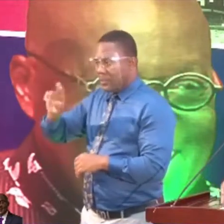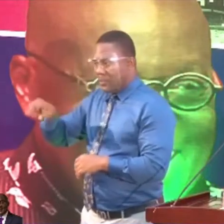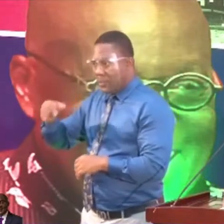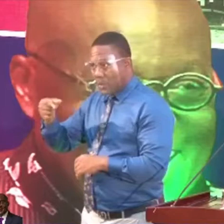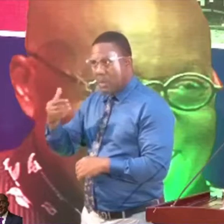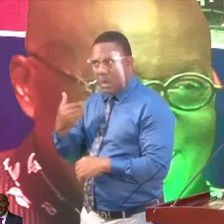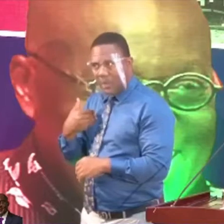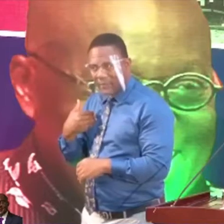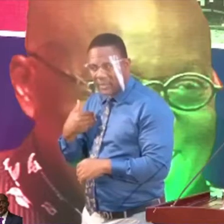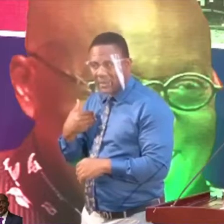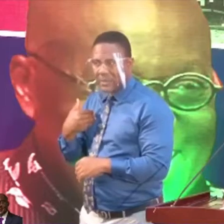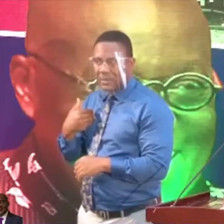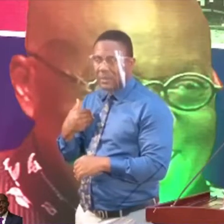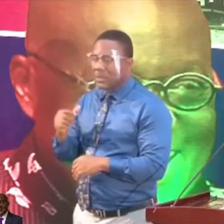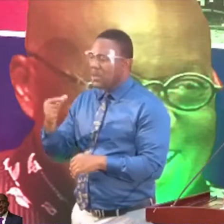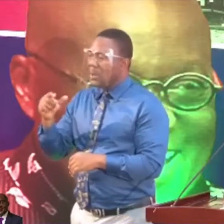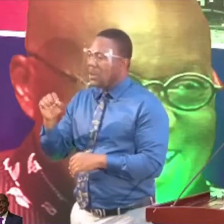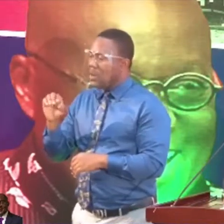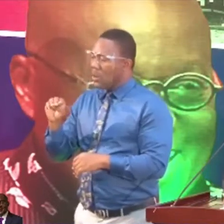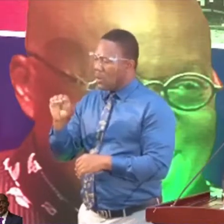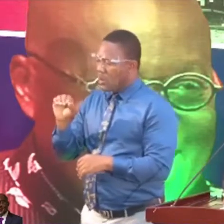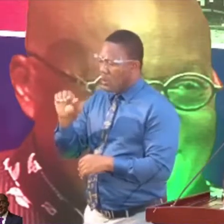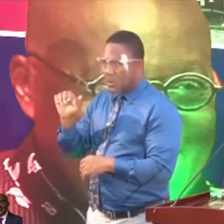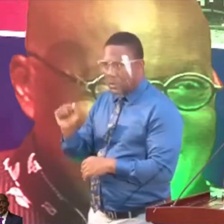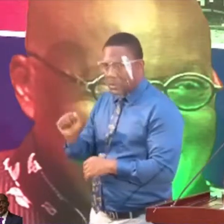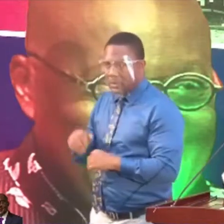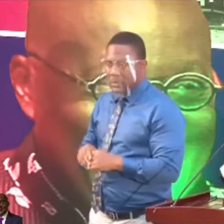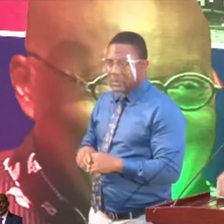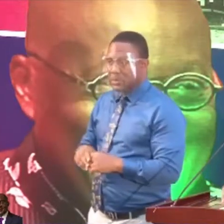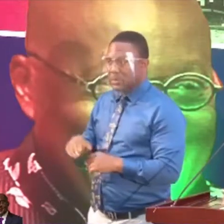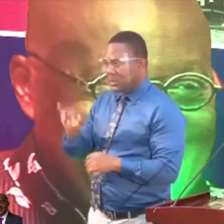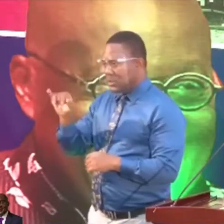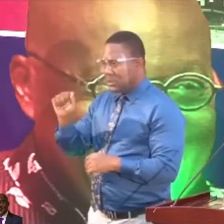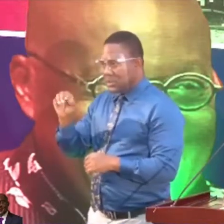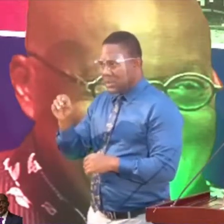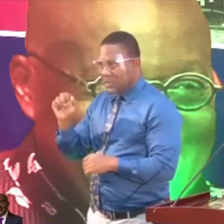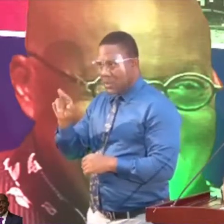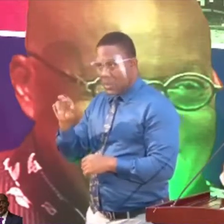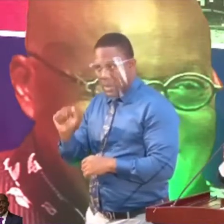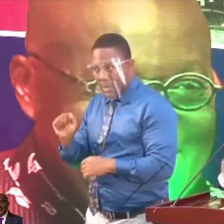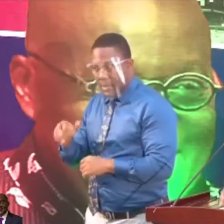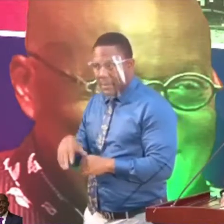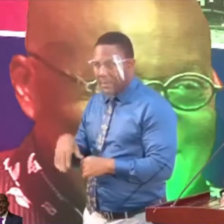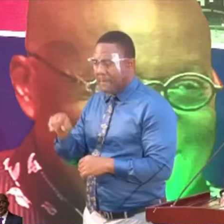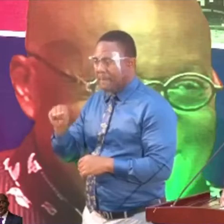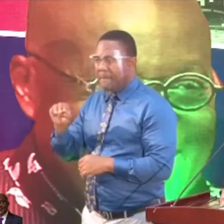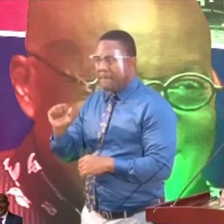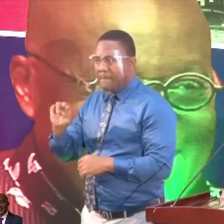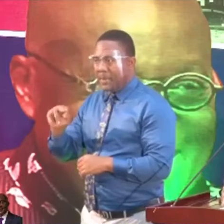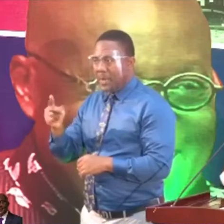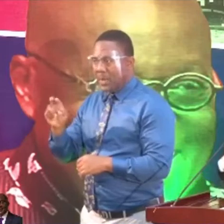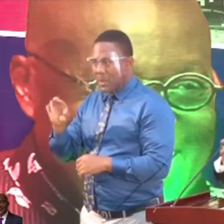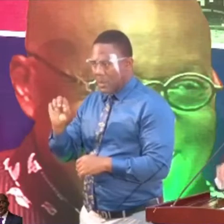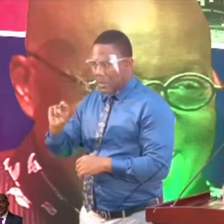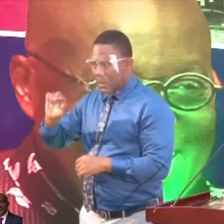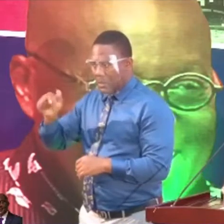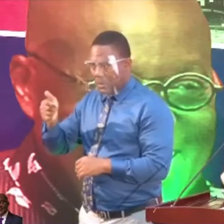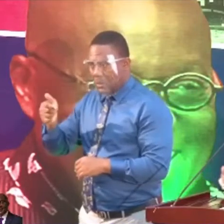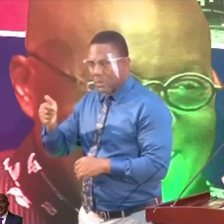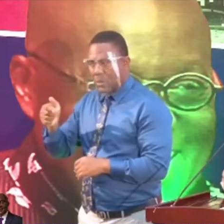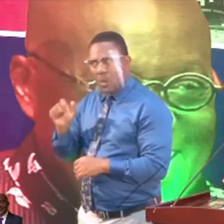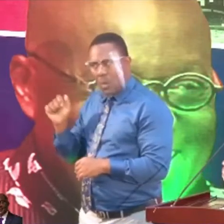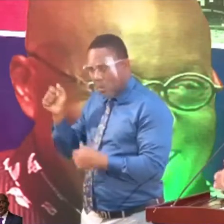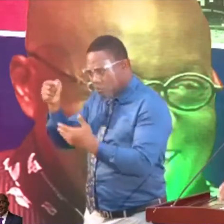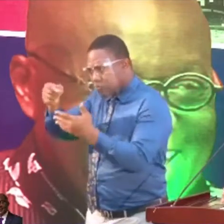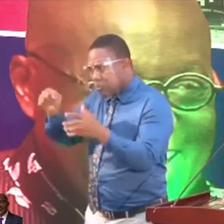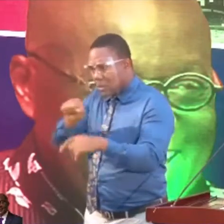then Gomoa as well, Jamera, Mankron, Akomfodi, and all of